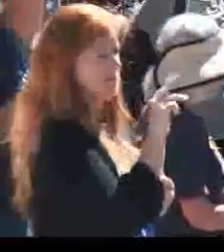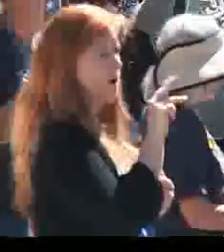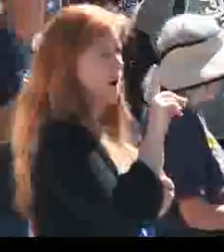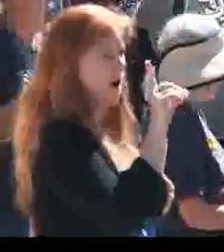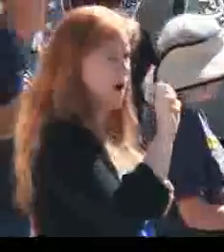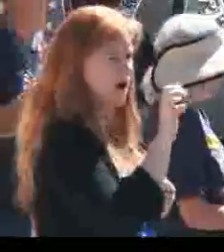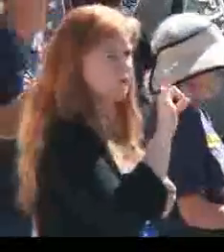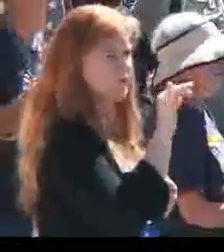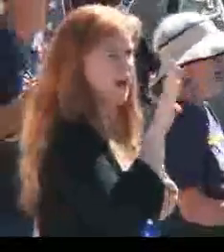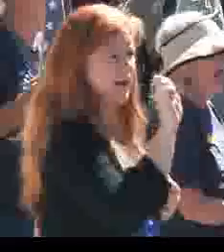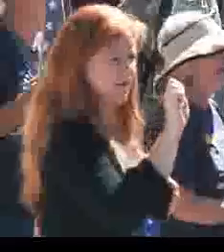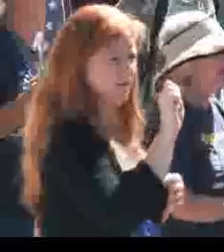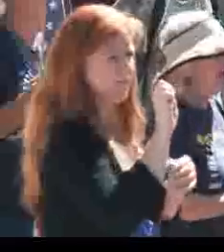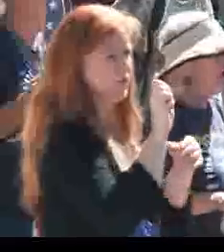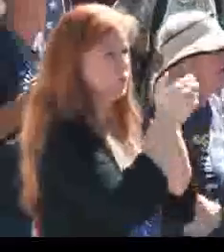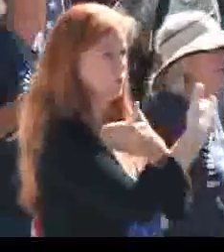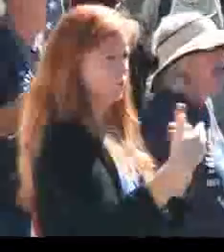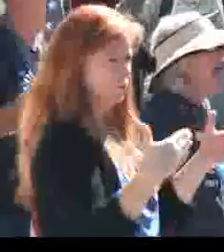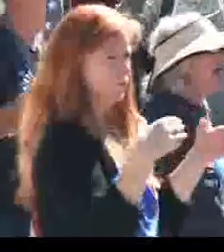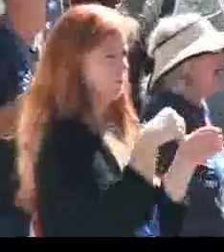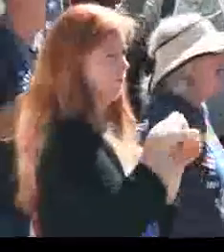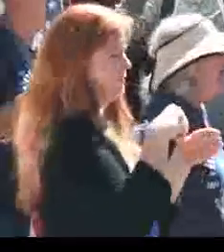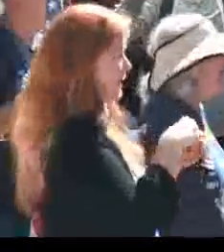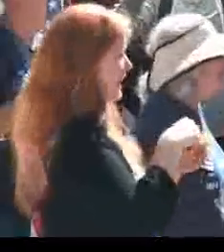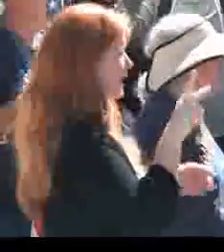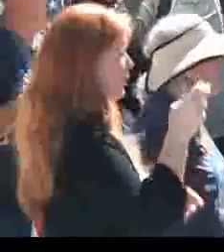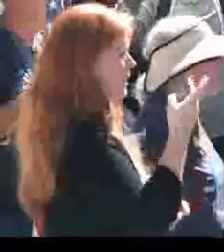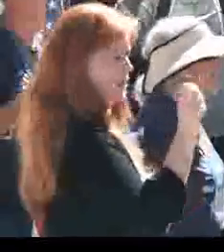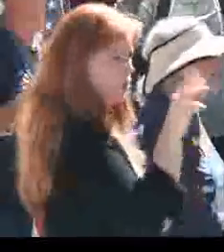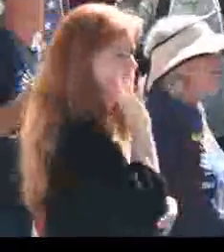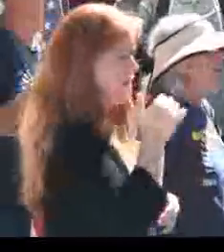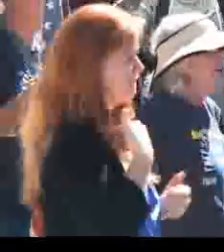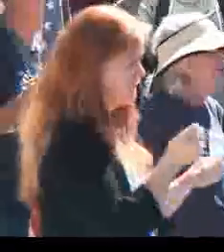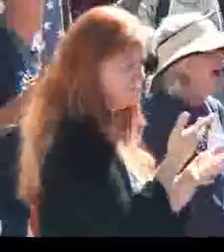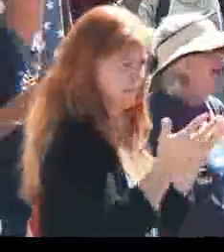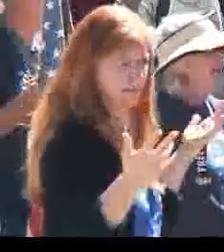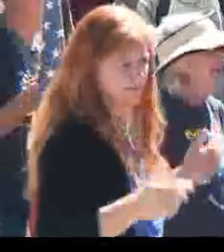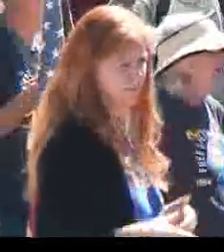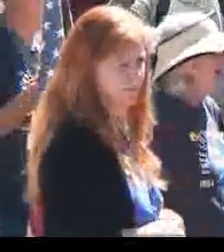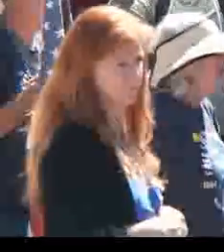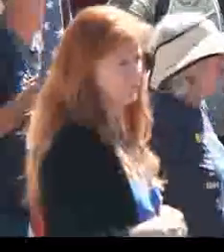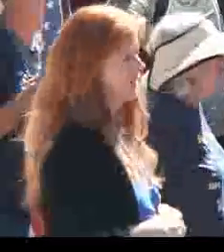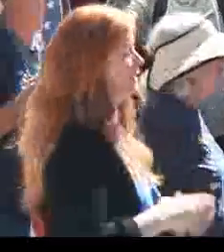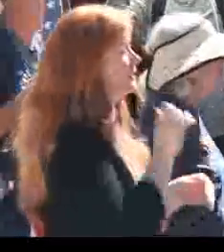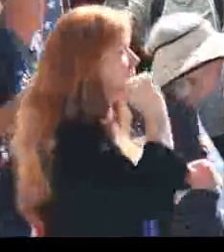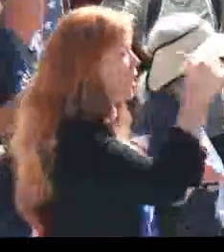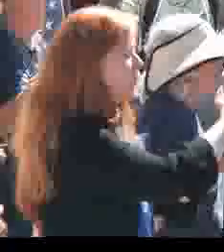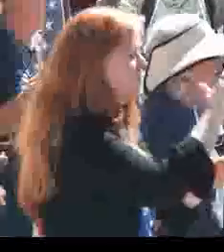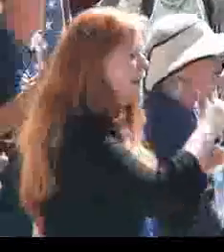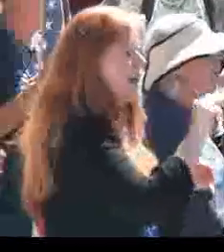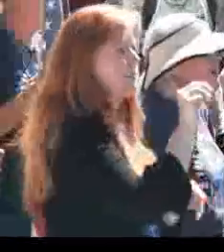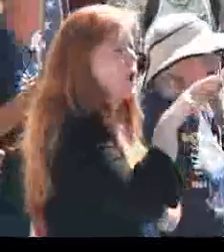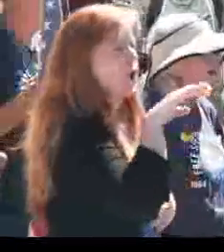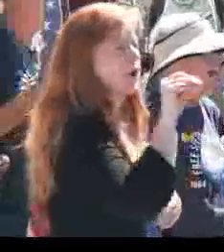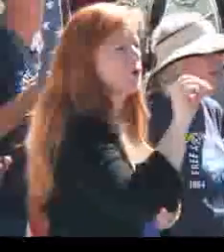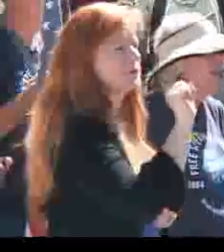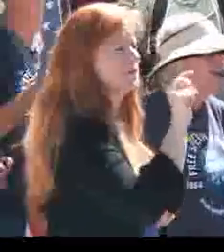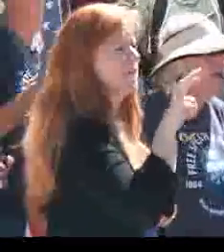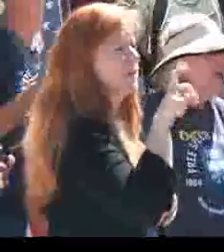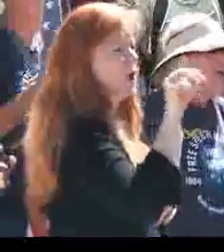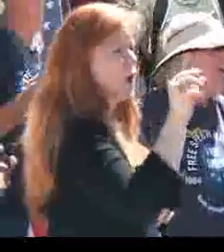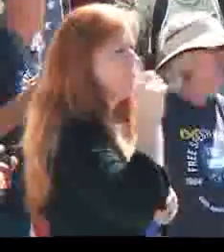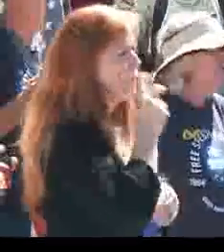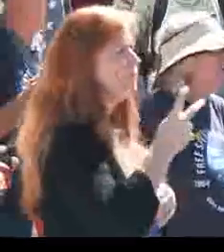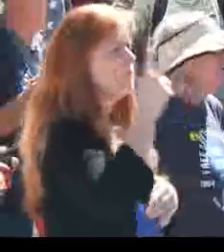Wheeler, and you'll have it all. Tomorrow night, you're invited to attend the Mario Savio Memorial